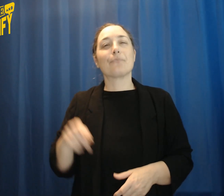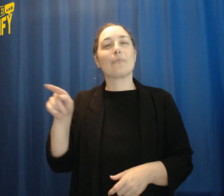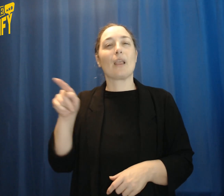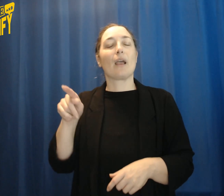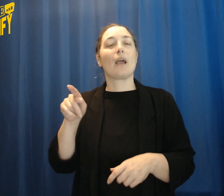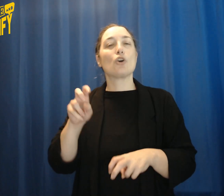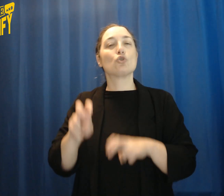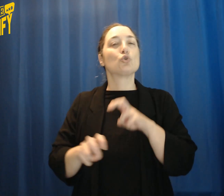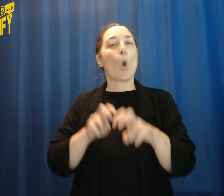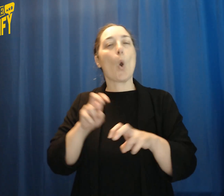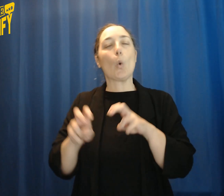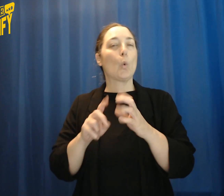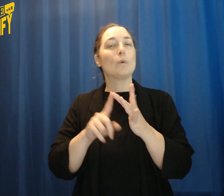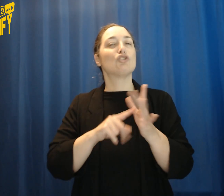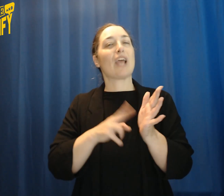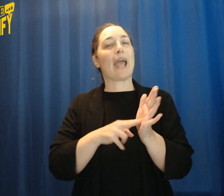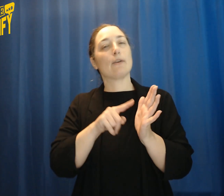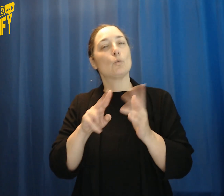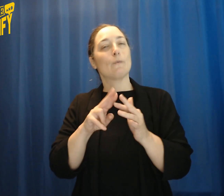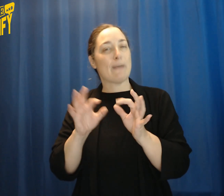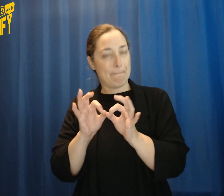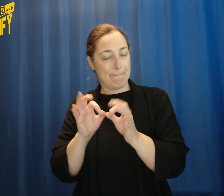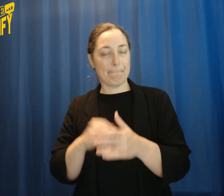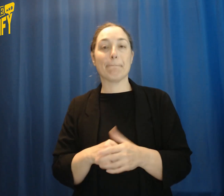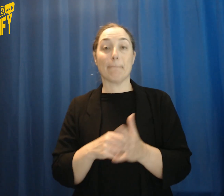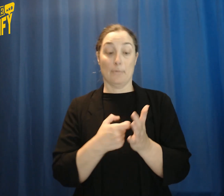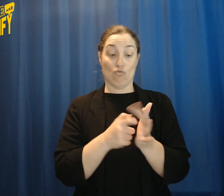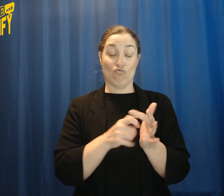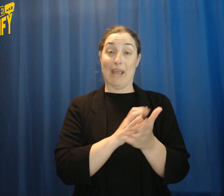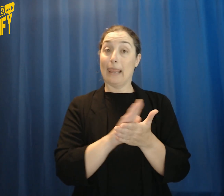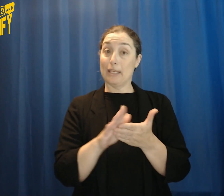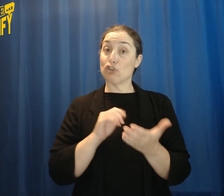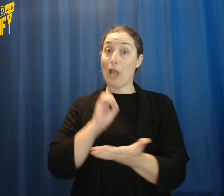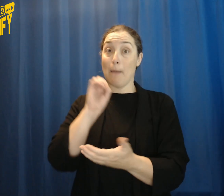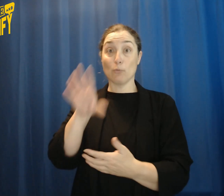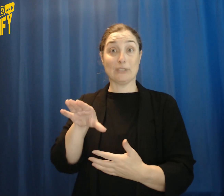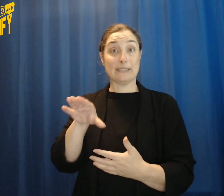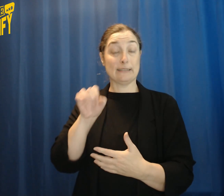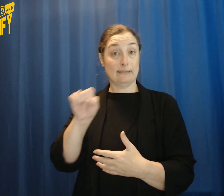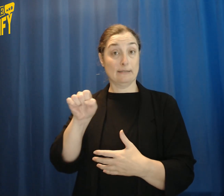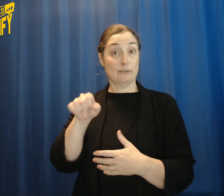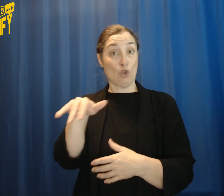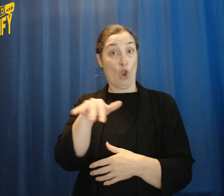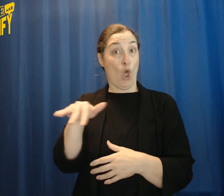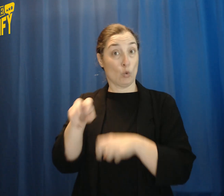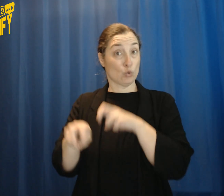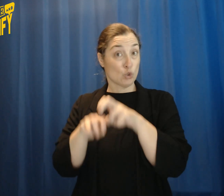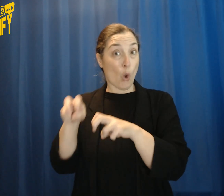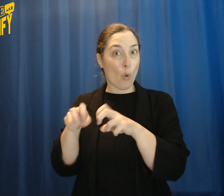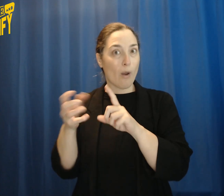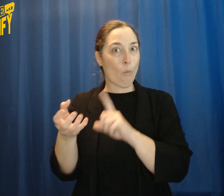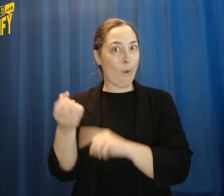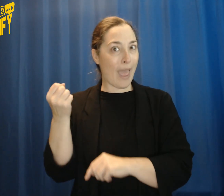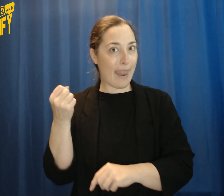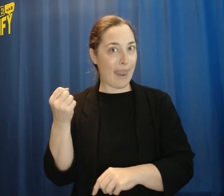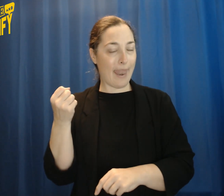January, February. I put the relish in the local show and it won. I didn't quite know what to do with